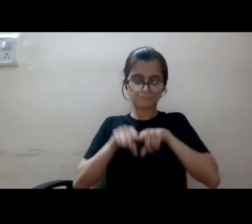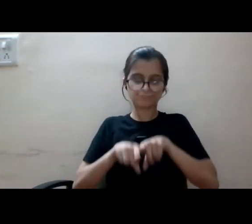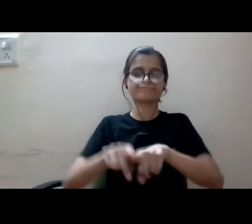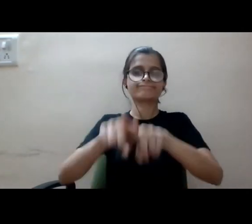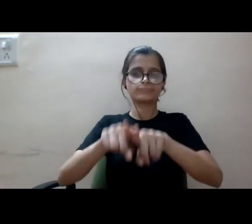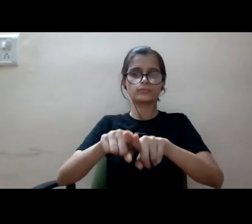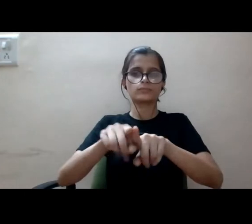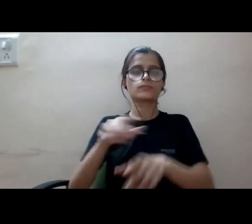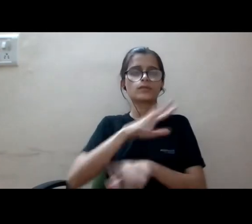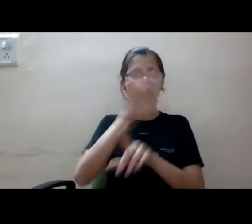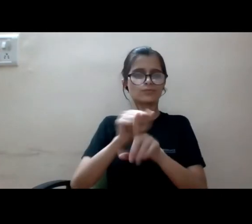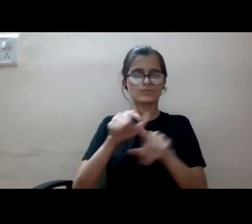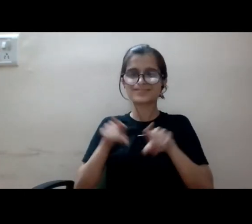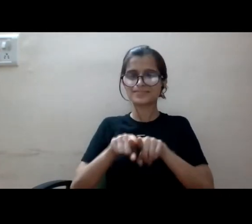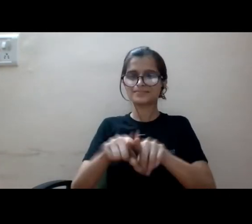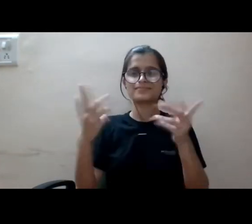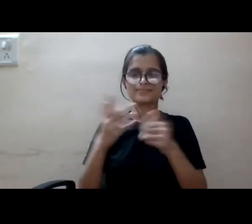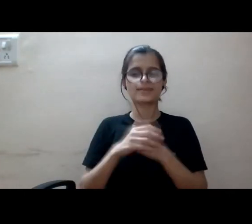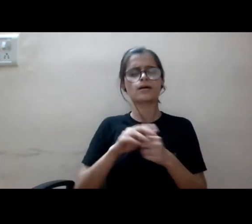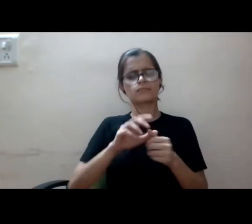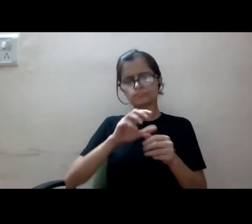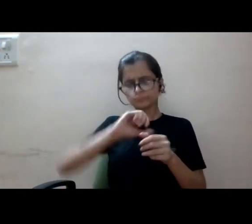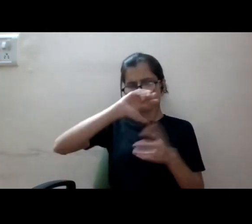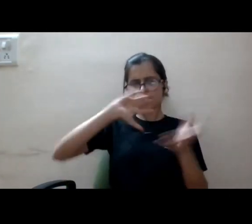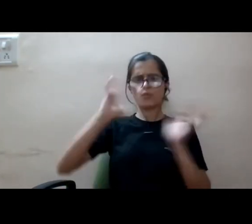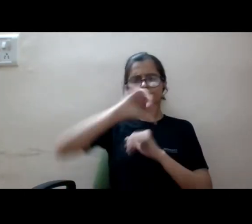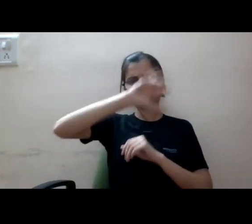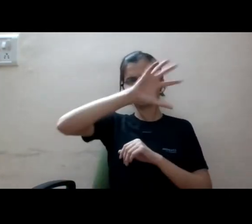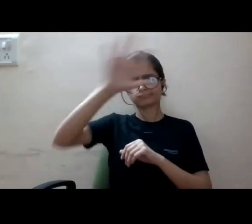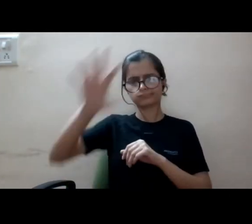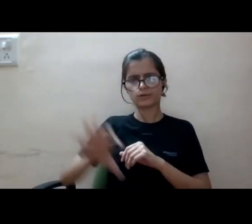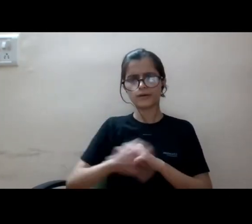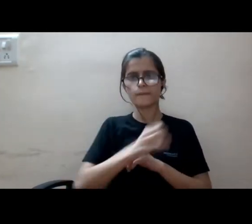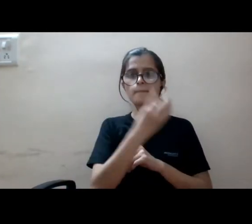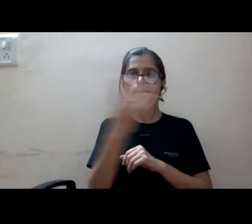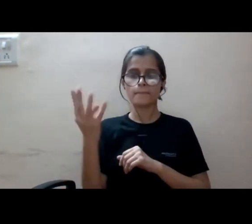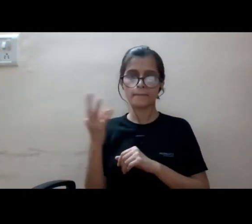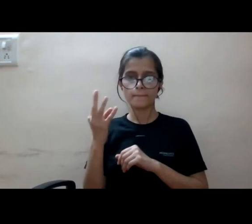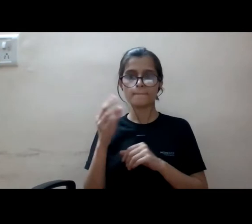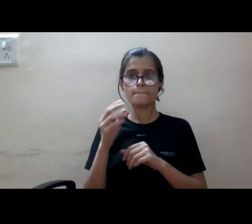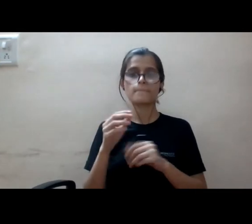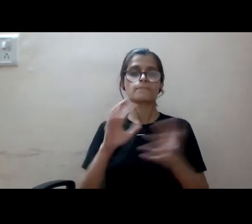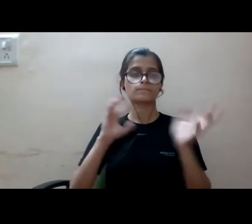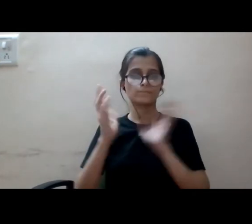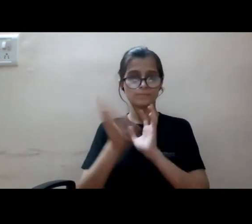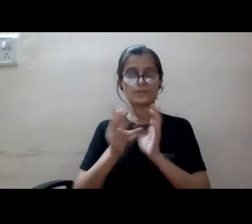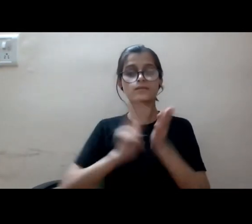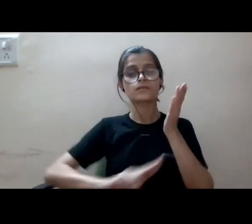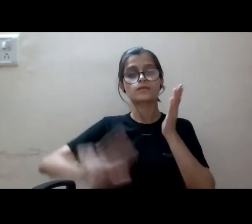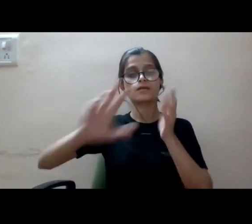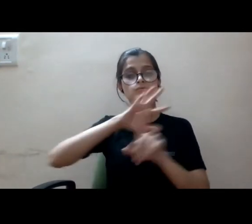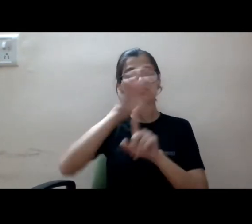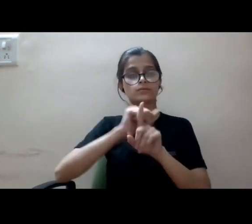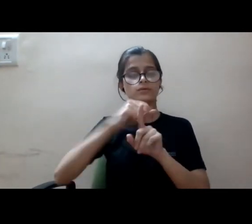cultures. In many parts of the world, globalization is perceived as a threat to national cultures and